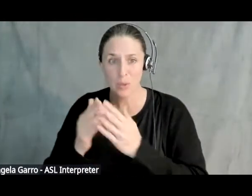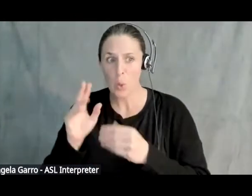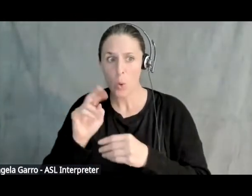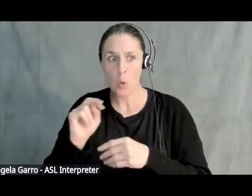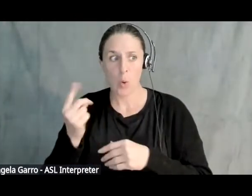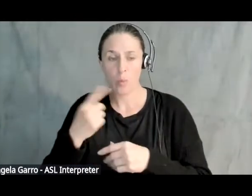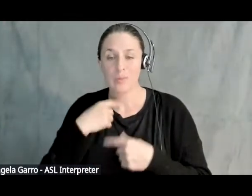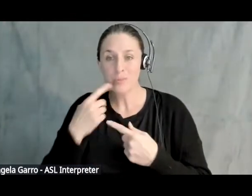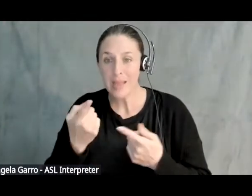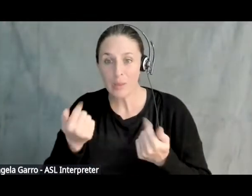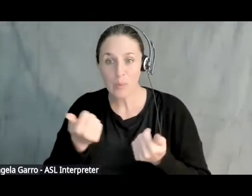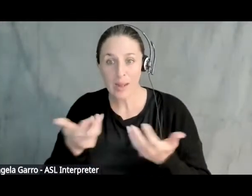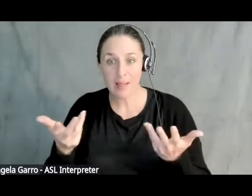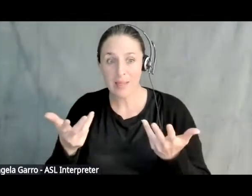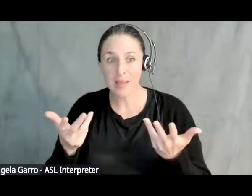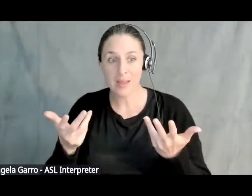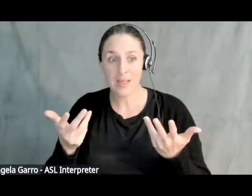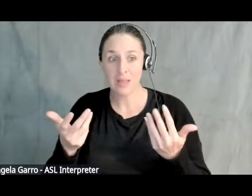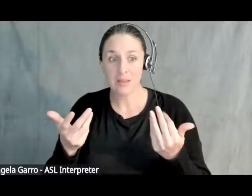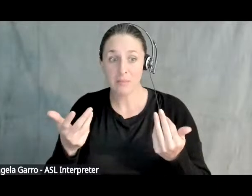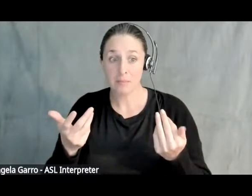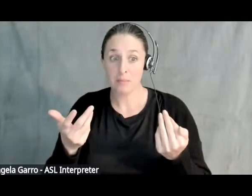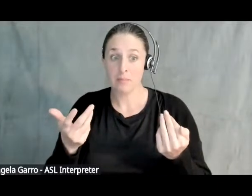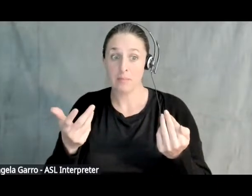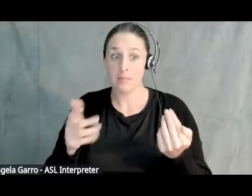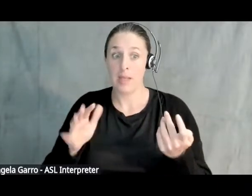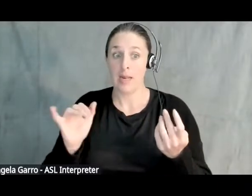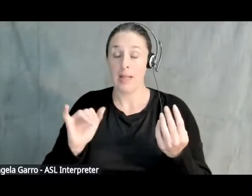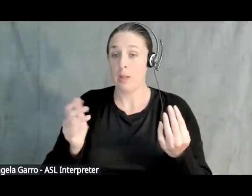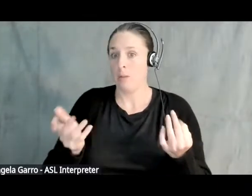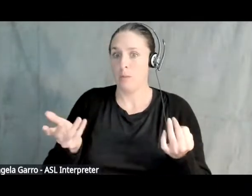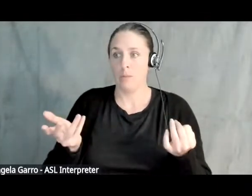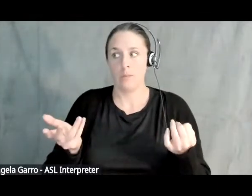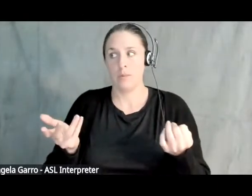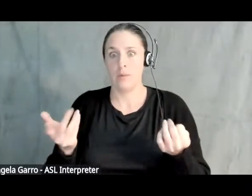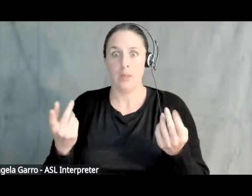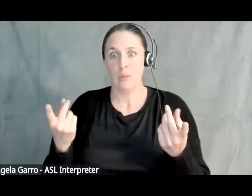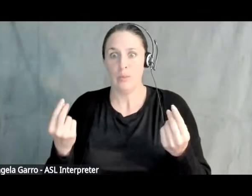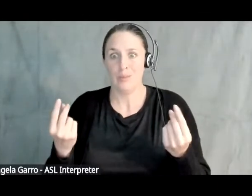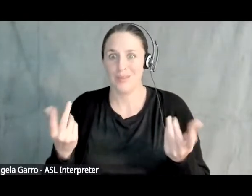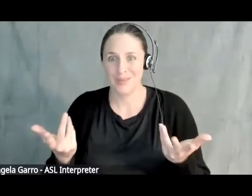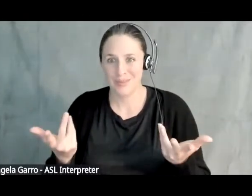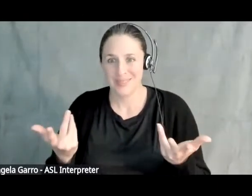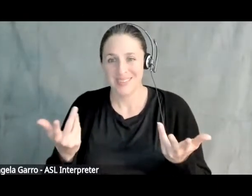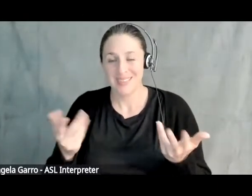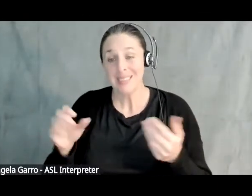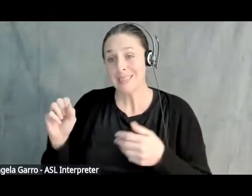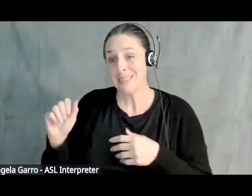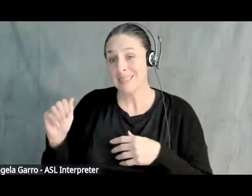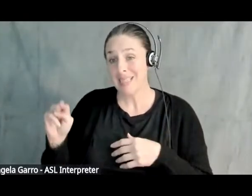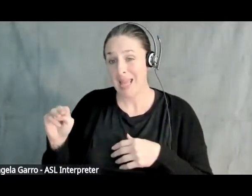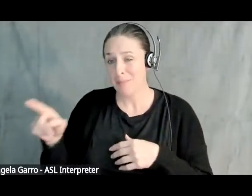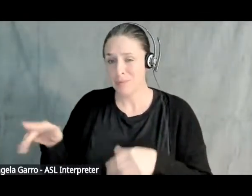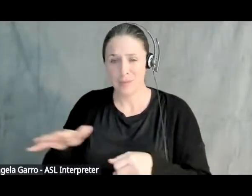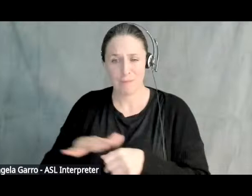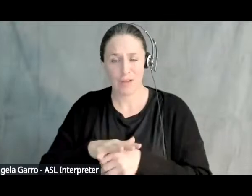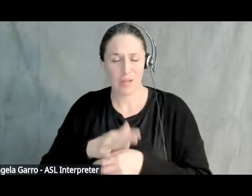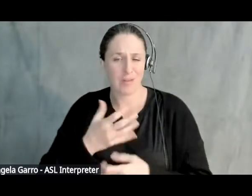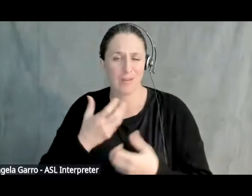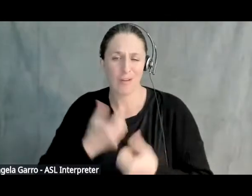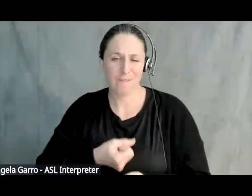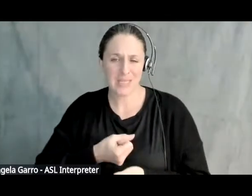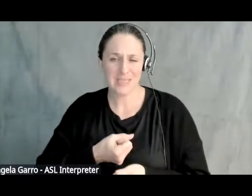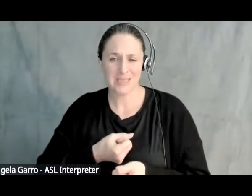and I'm, kind of like, well, okay, what am I going to do? And, and Sam's full of confidence,